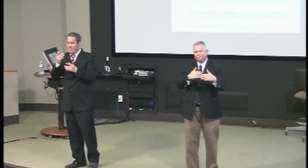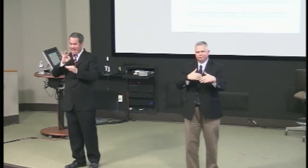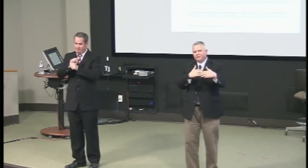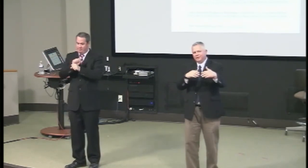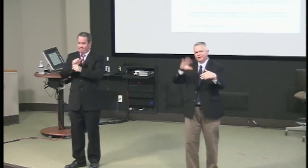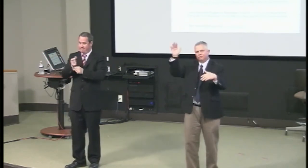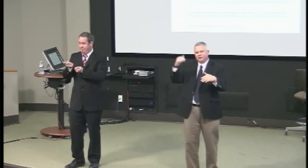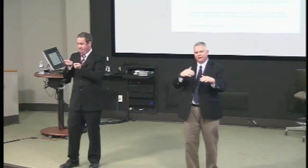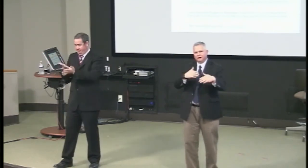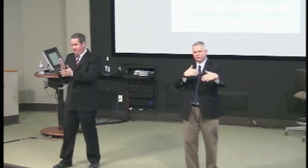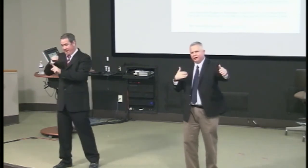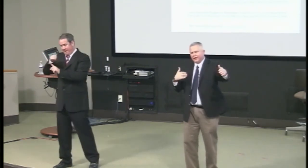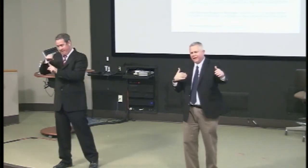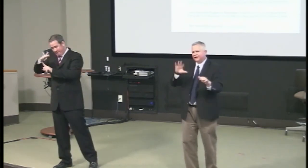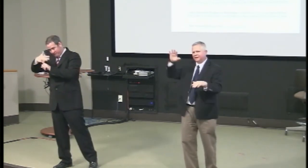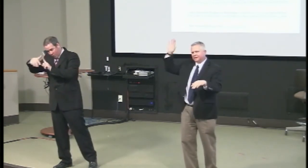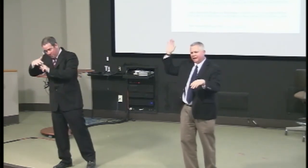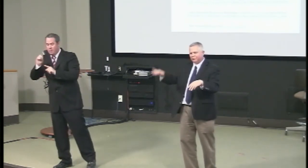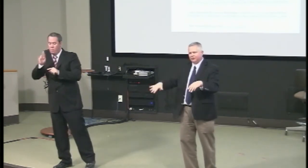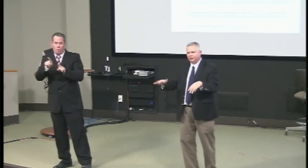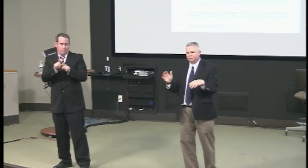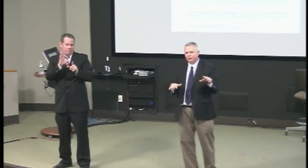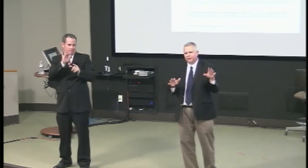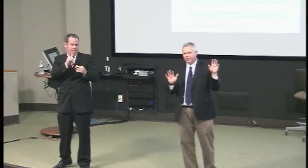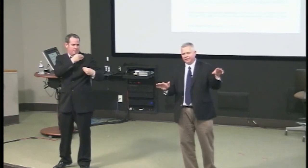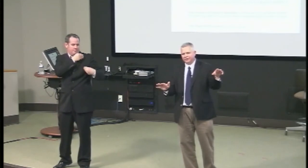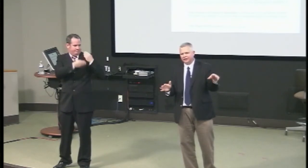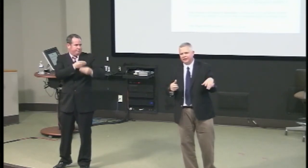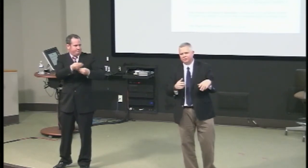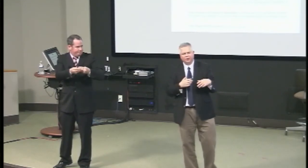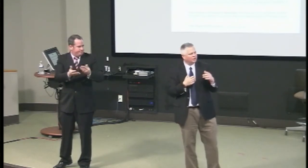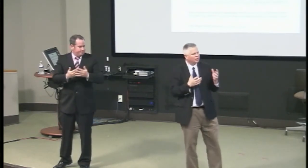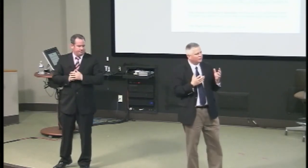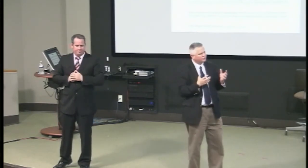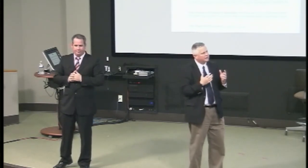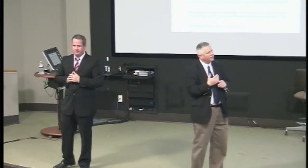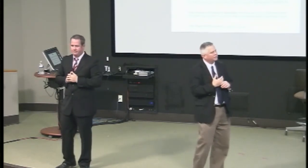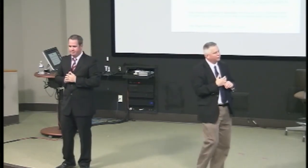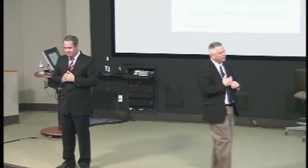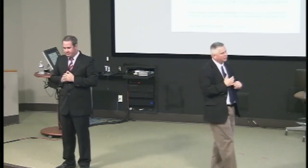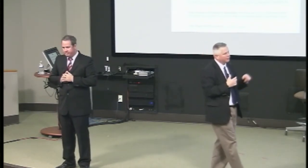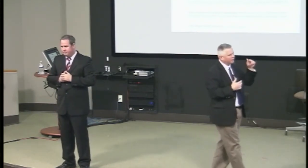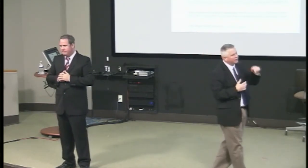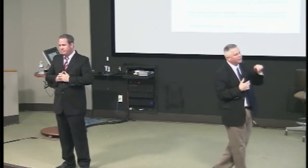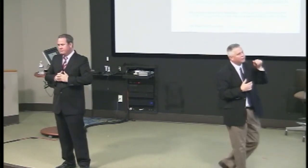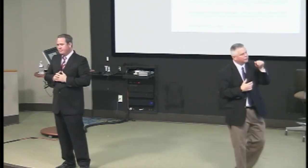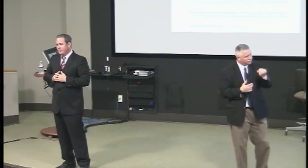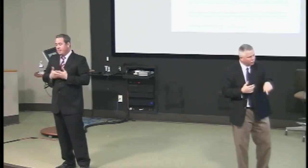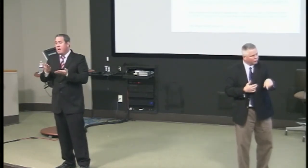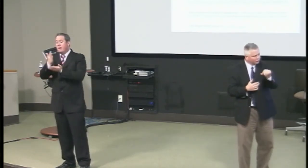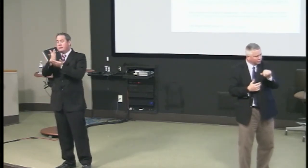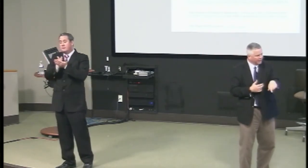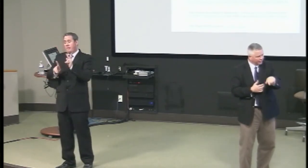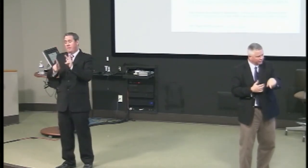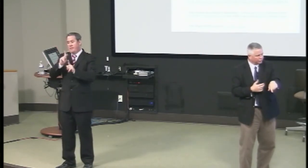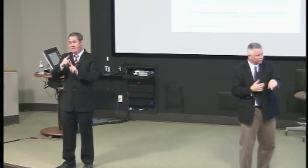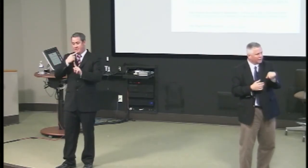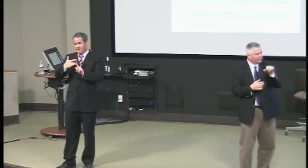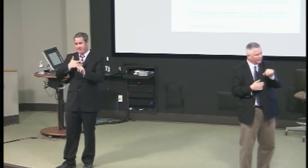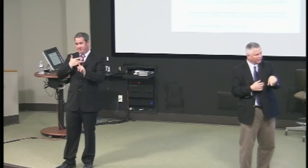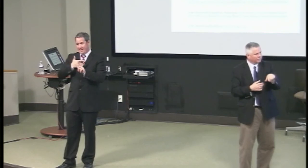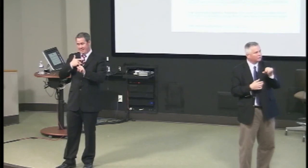of this region goes more to SES and that region goes more to non-SES, but there's nothing definitive. But I think the story will